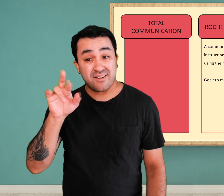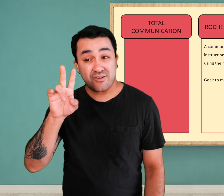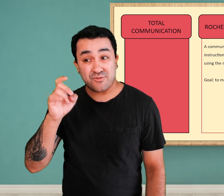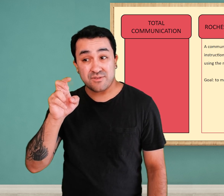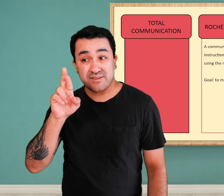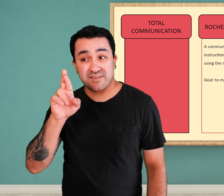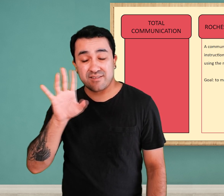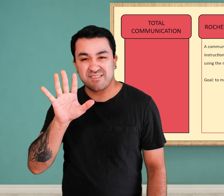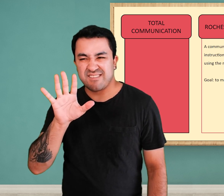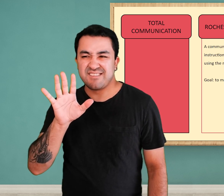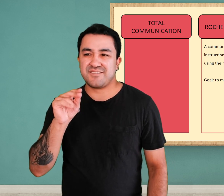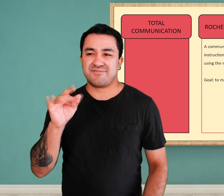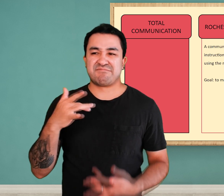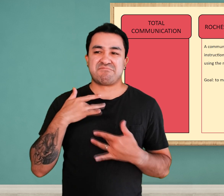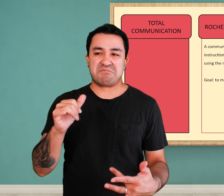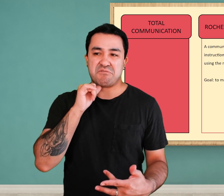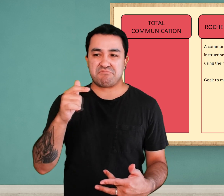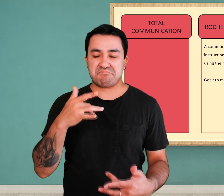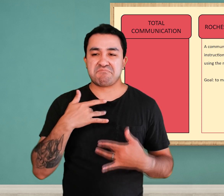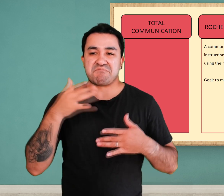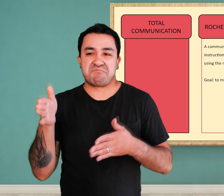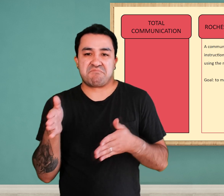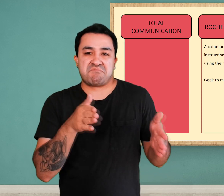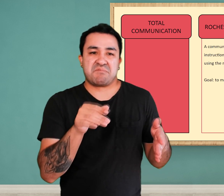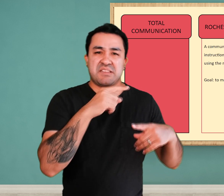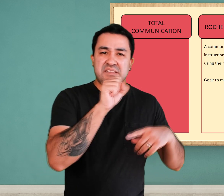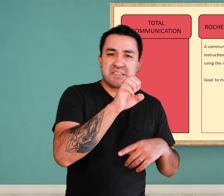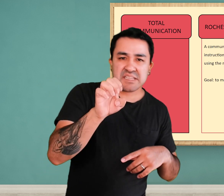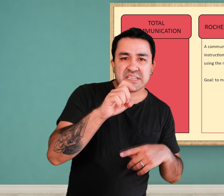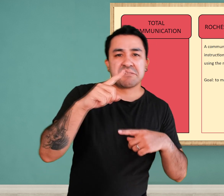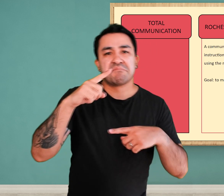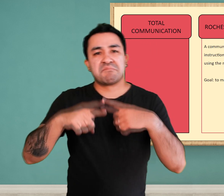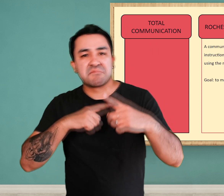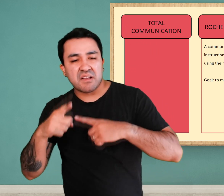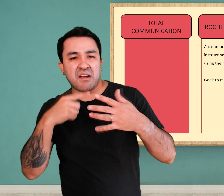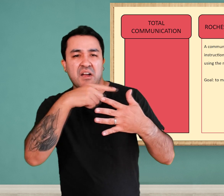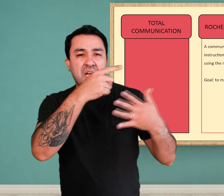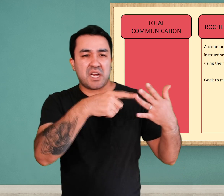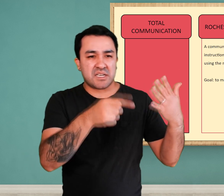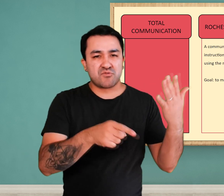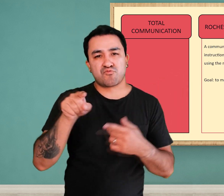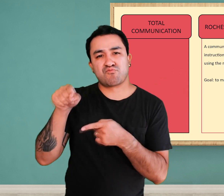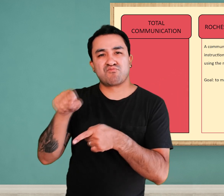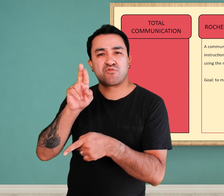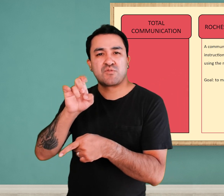used. However, it is rare to meet people who use the Rochester method.